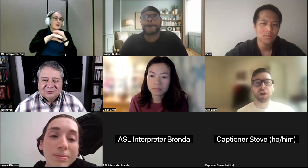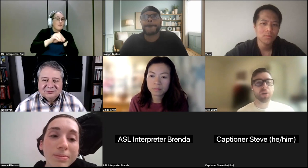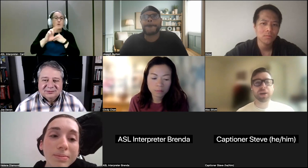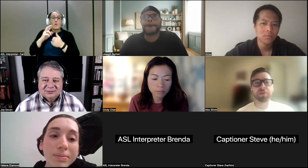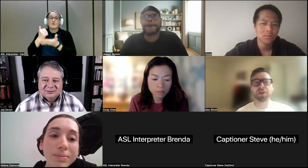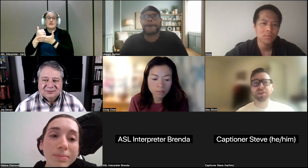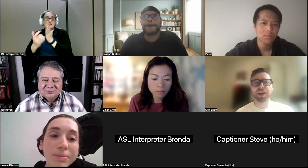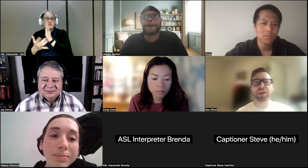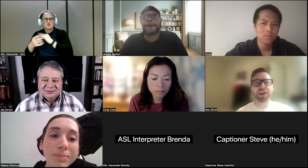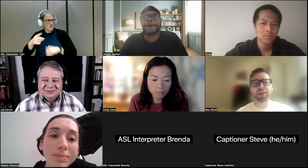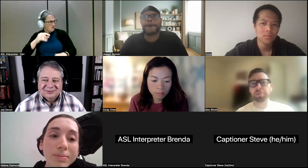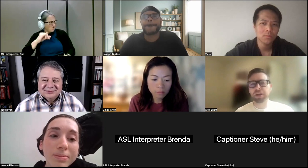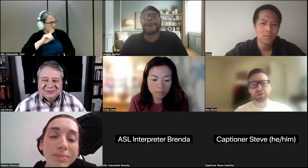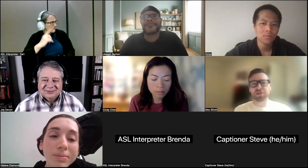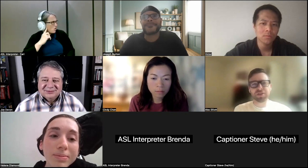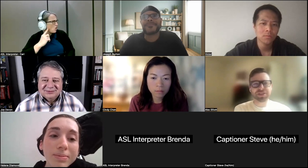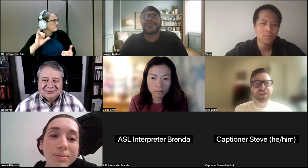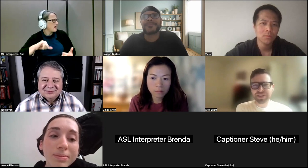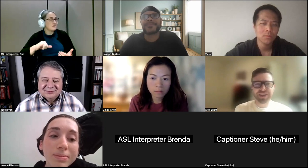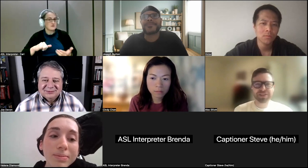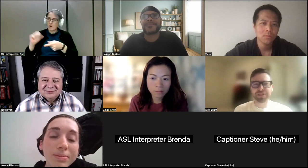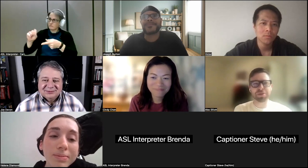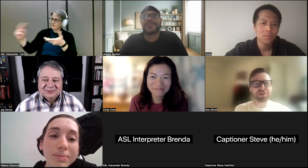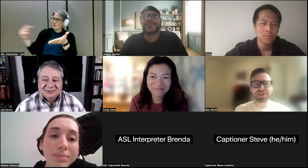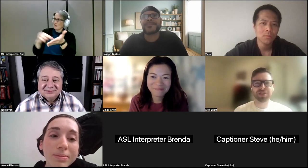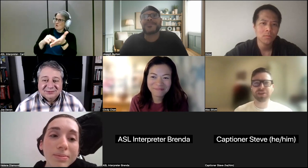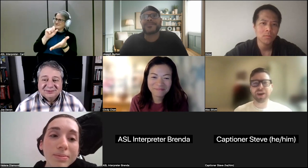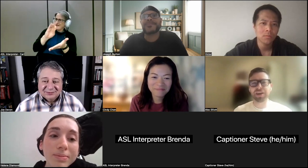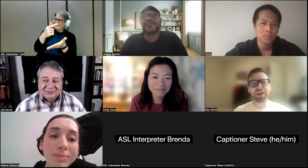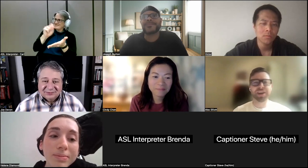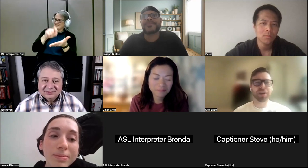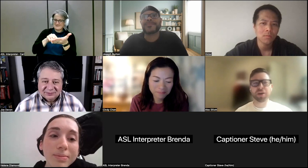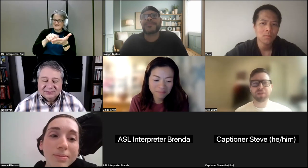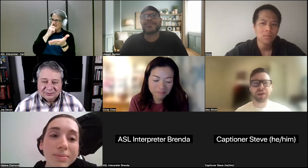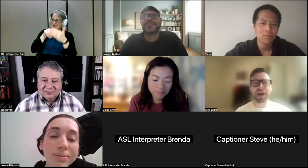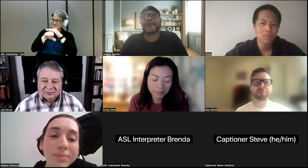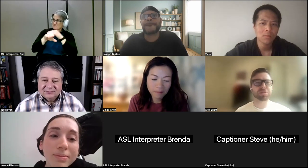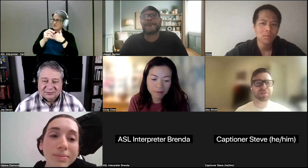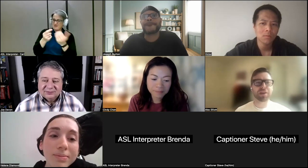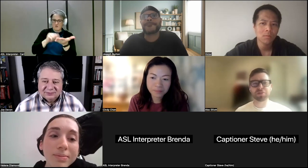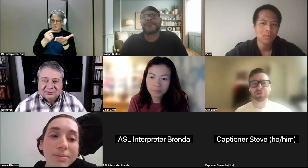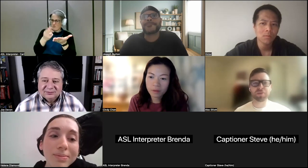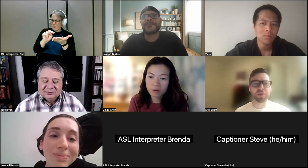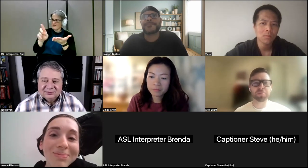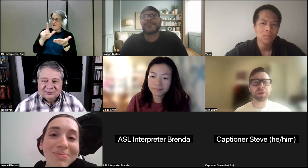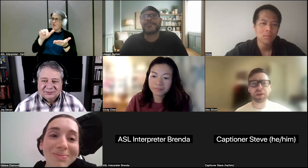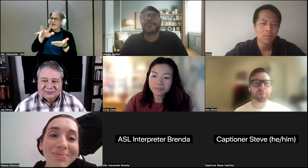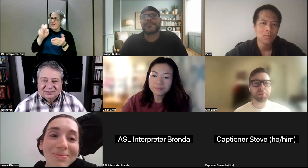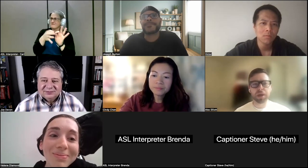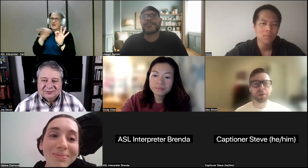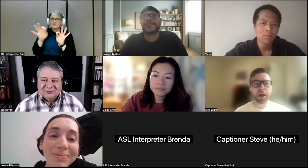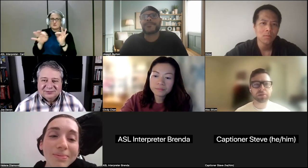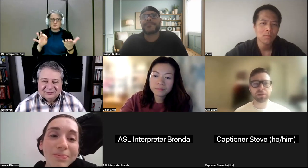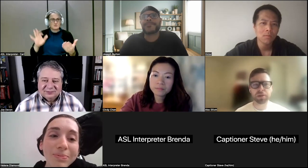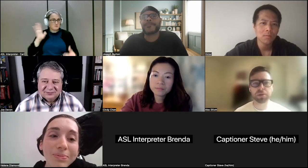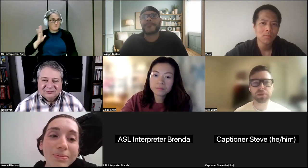people are like, "Oh, I never heard of that." And I'm like, "Yeah, just go to settings, accessibility, turn it on. Now you have live captions. Now you just went from